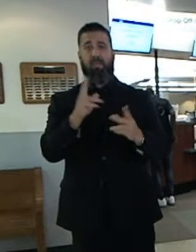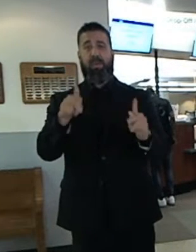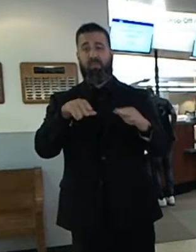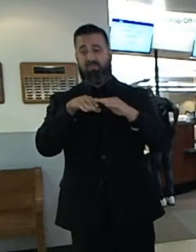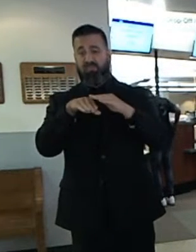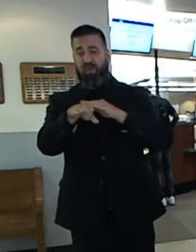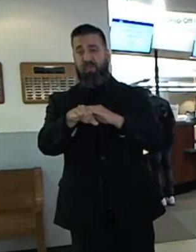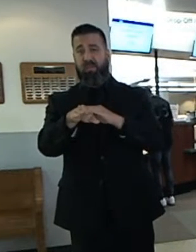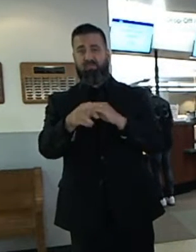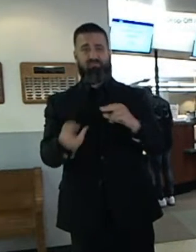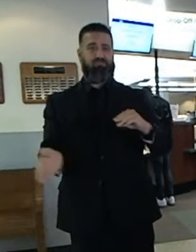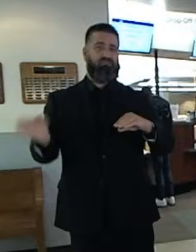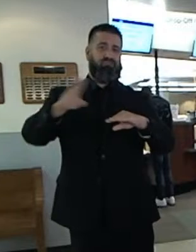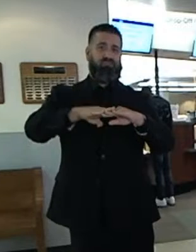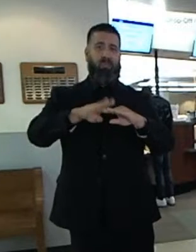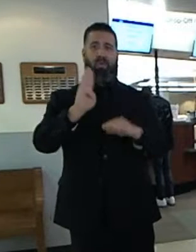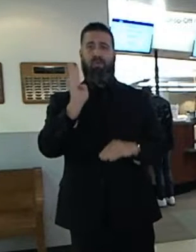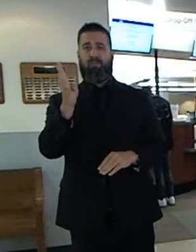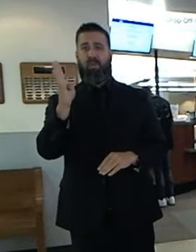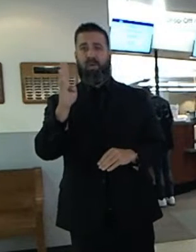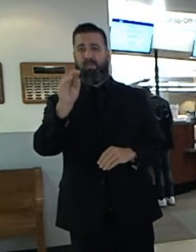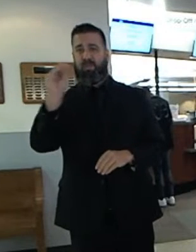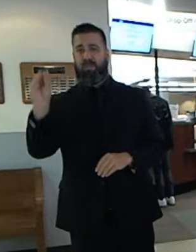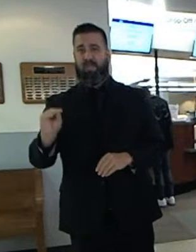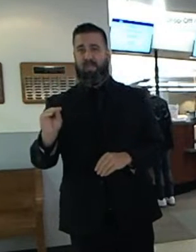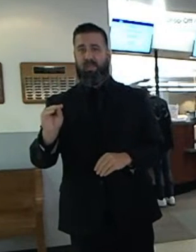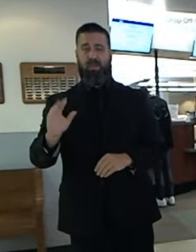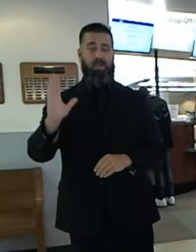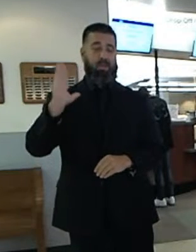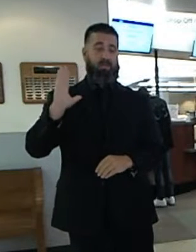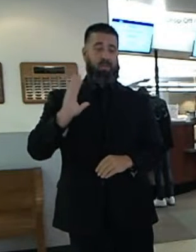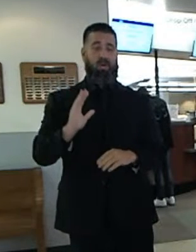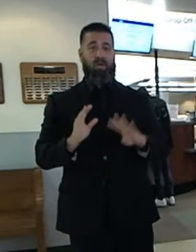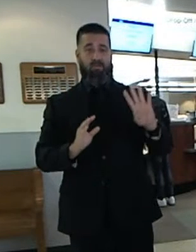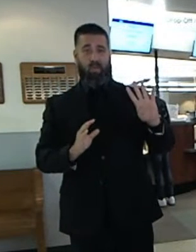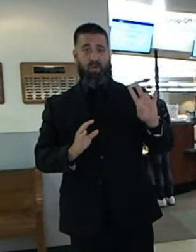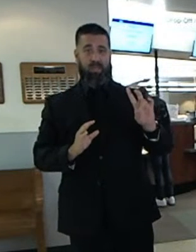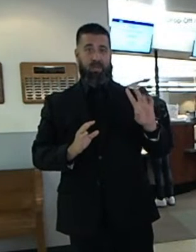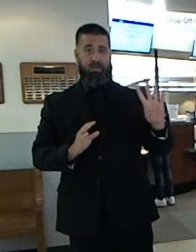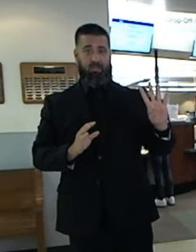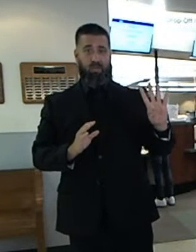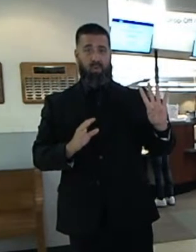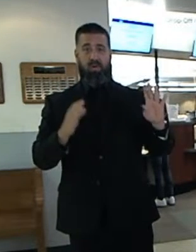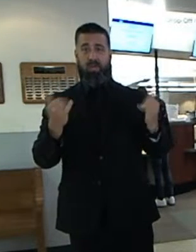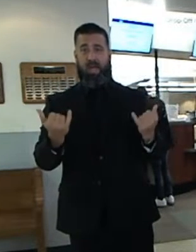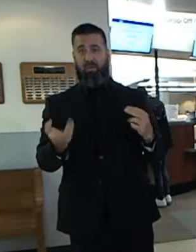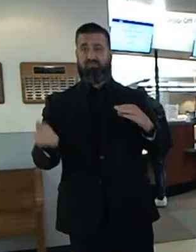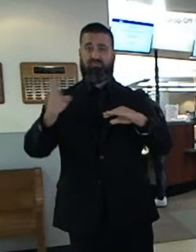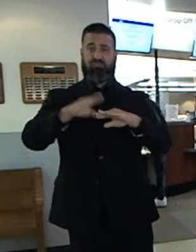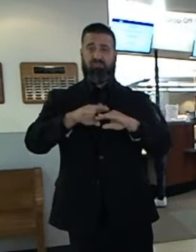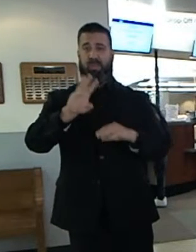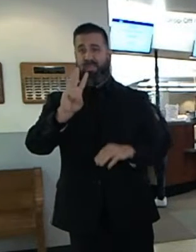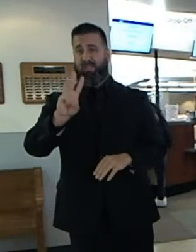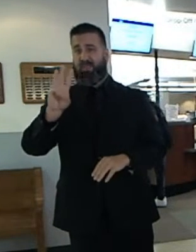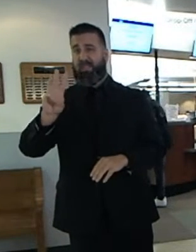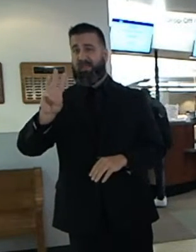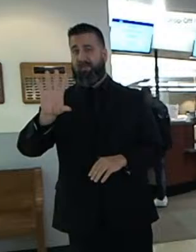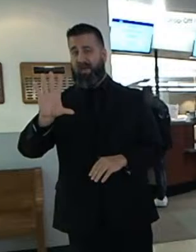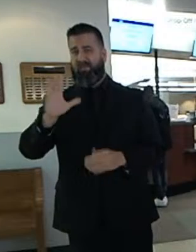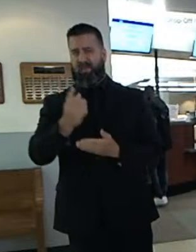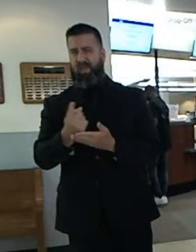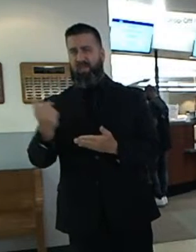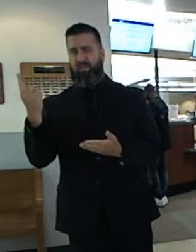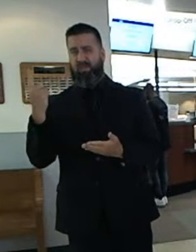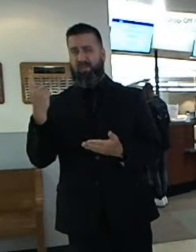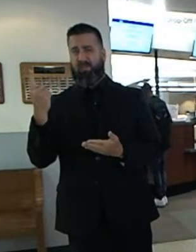40%, from 474 to 665 last week. Revenue